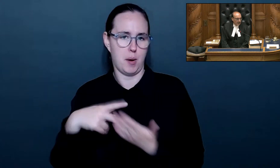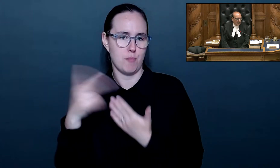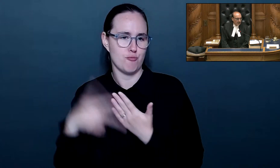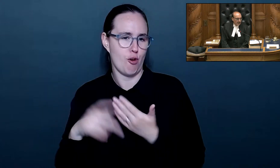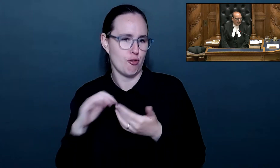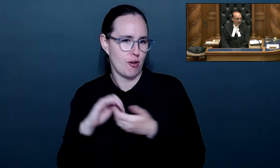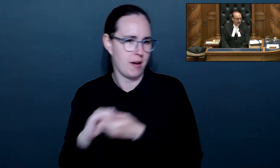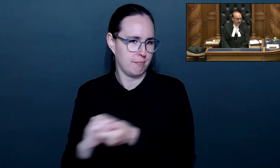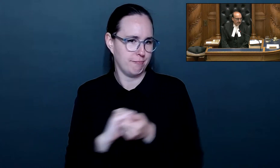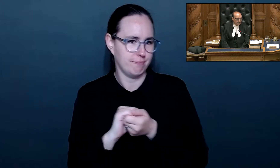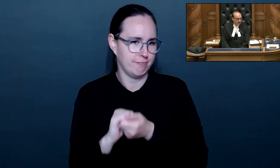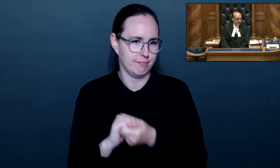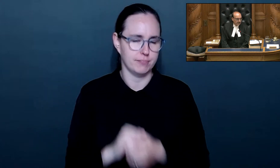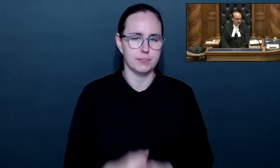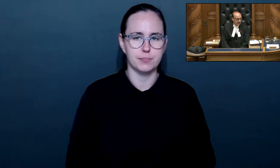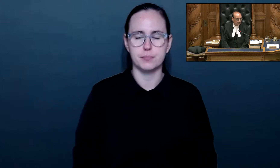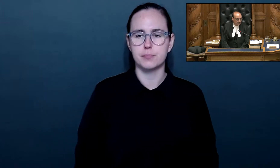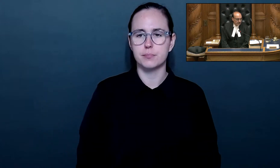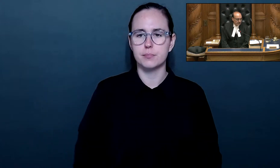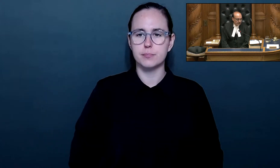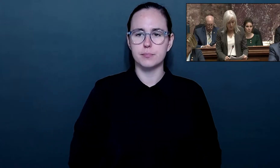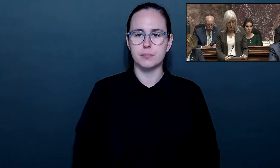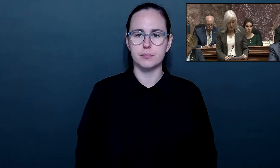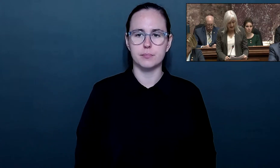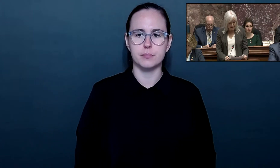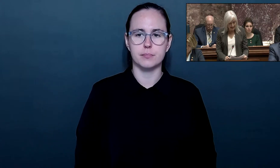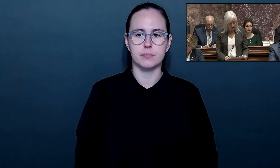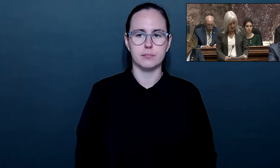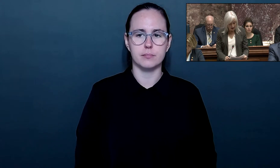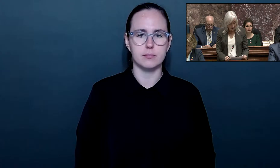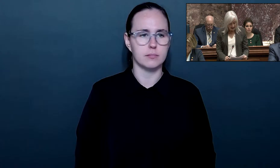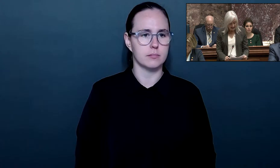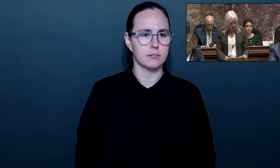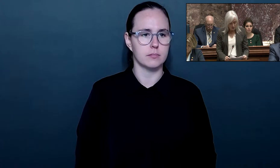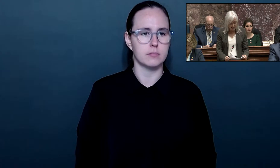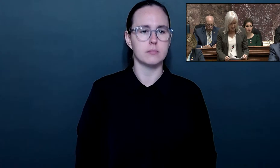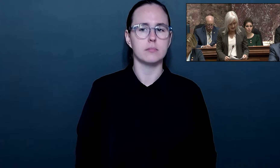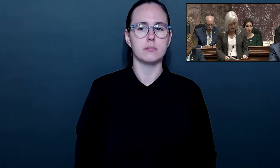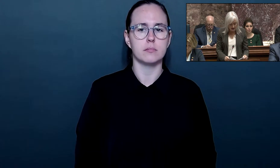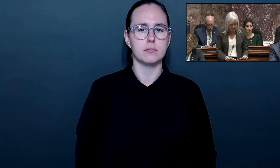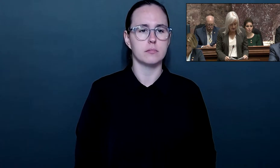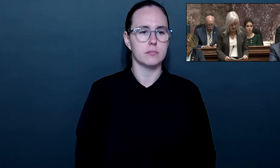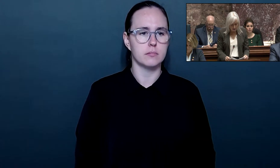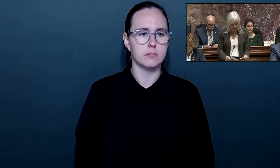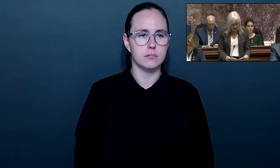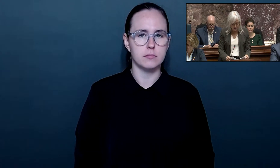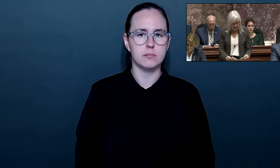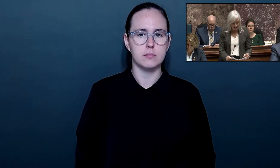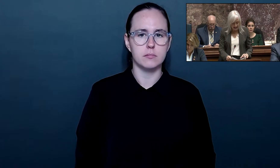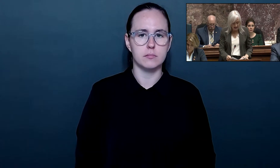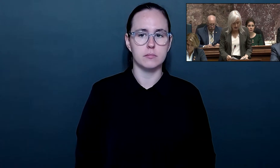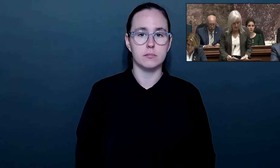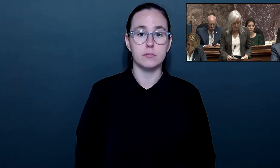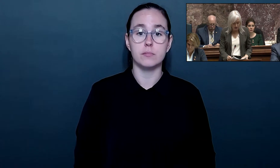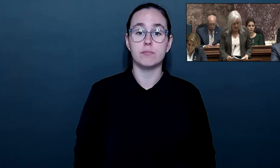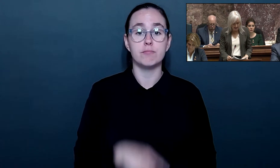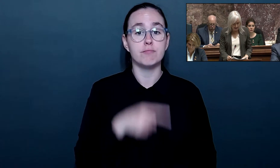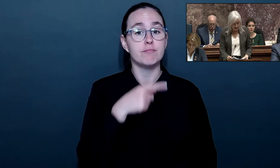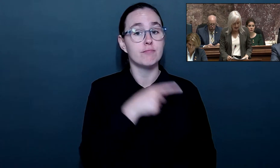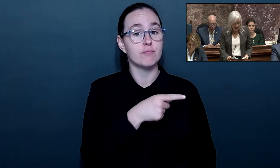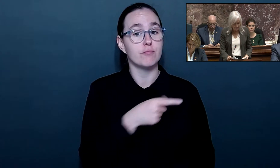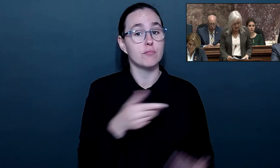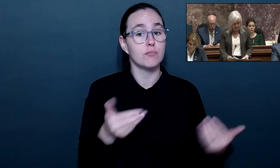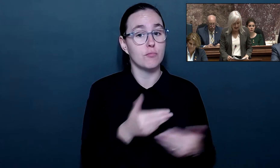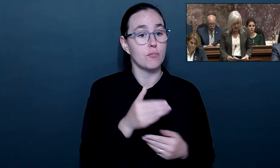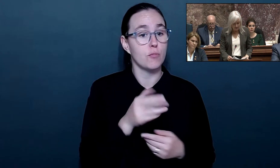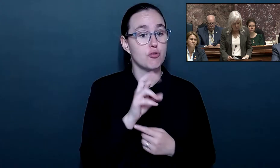Member for North Island. Mr. Speaker, I want to introduce Rob McNeil. He's a 25-year veteran of the Canadian Armed Forces,